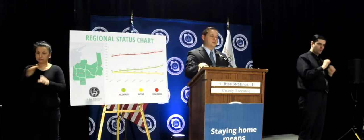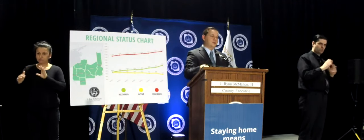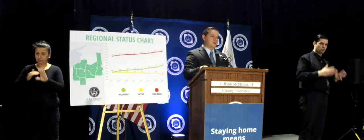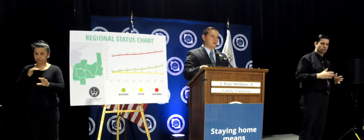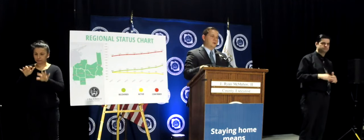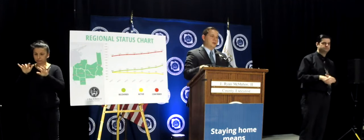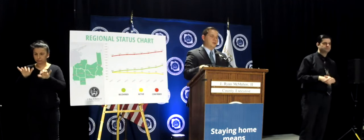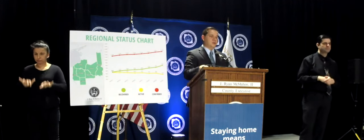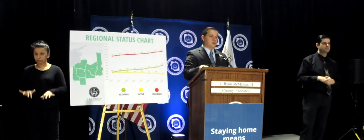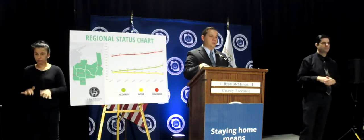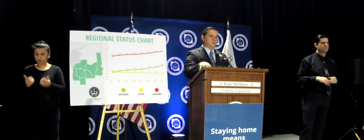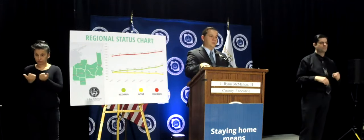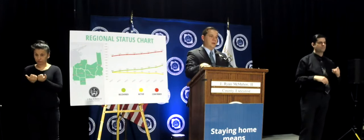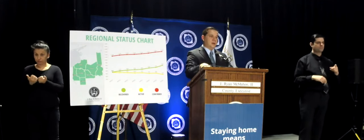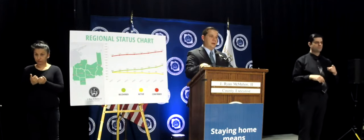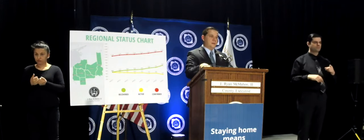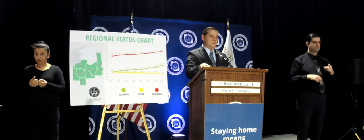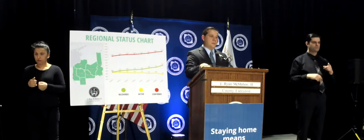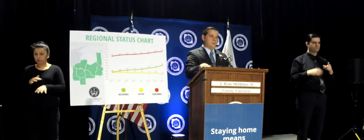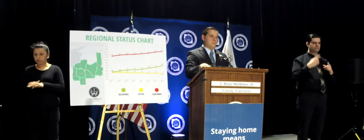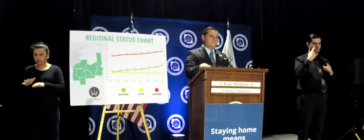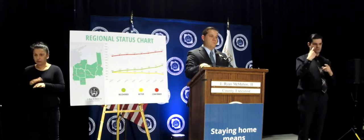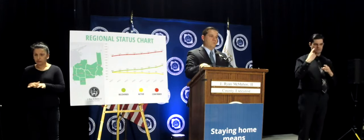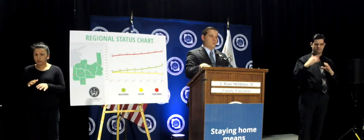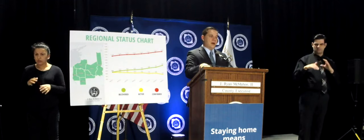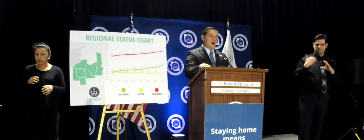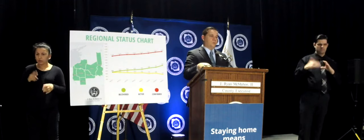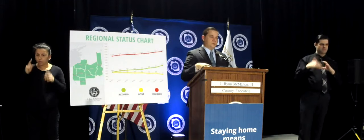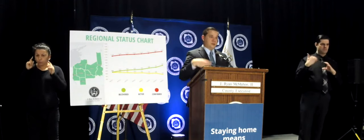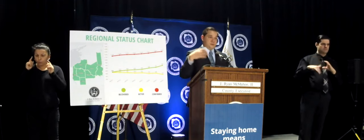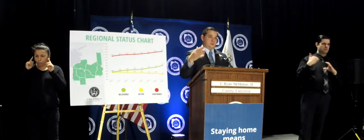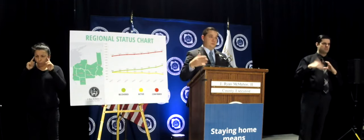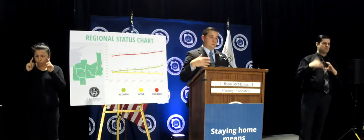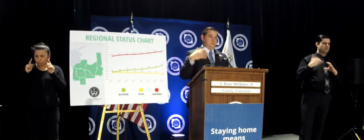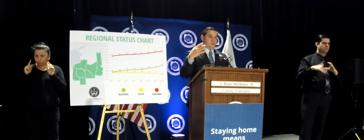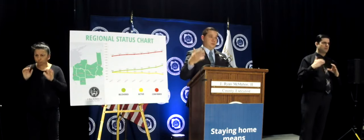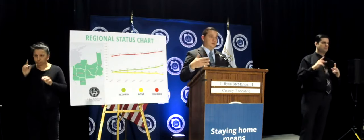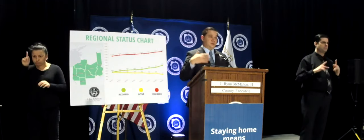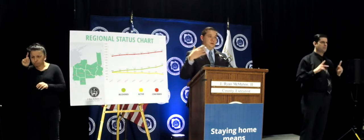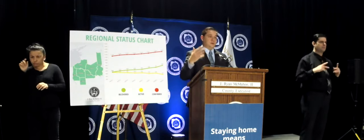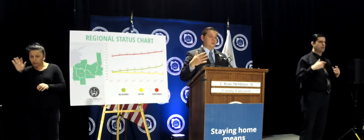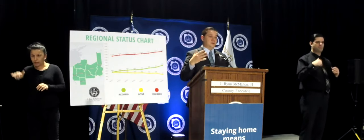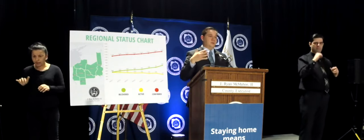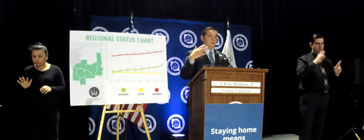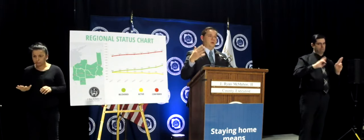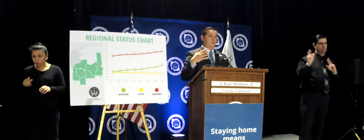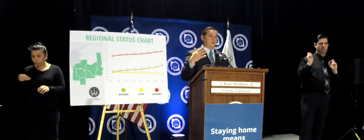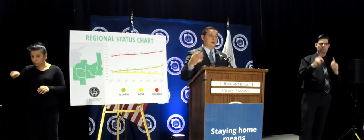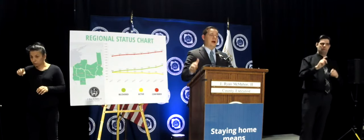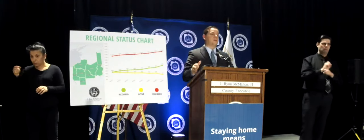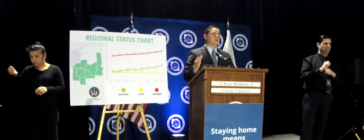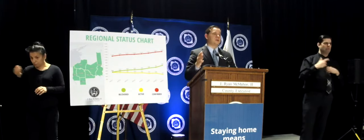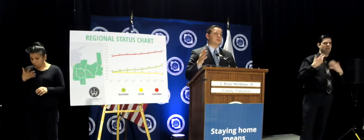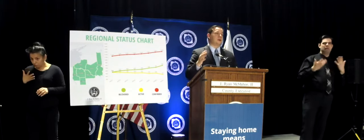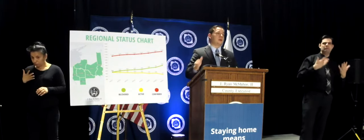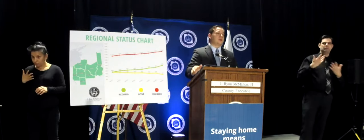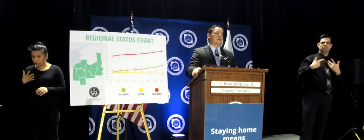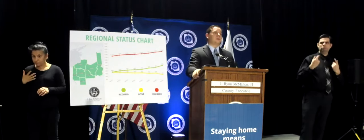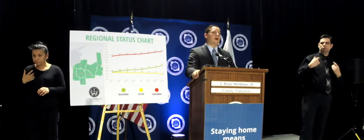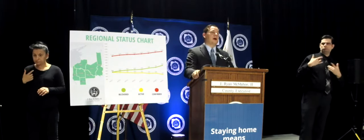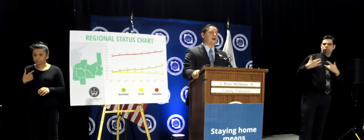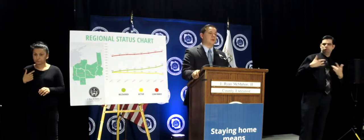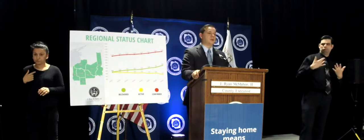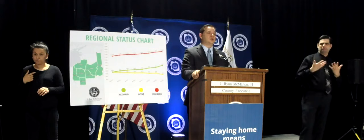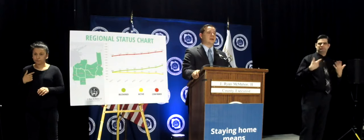situations, and they're very concerned, and that helps us. They're concerned usually from a point of view, and that helps us